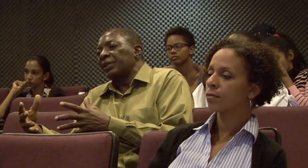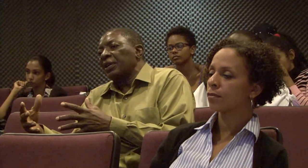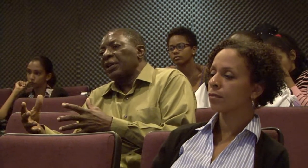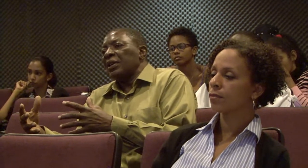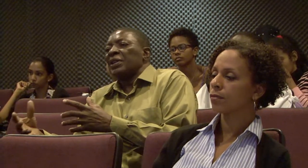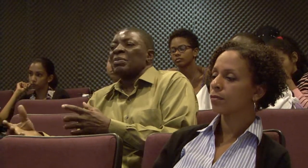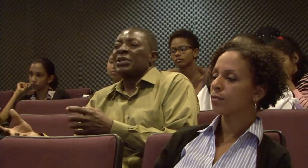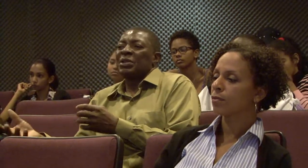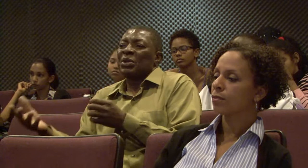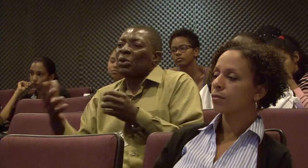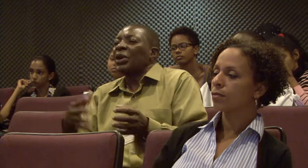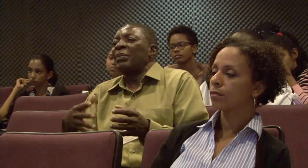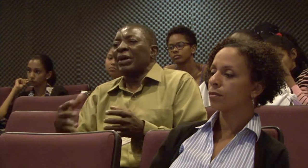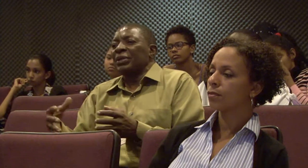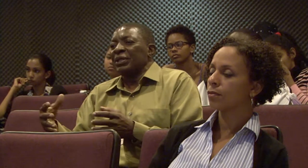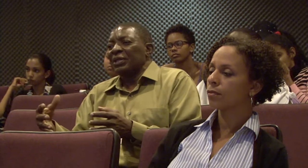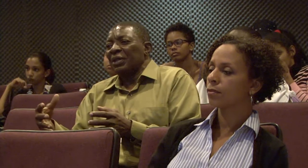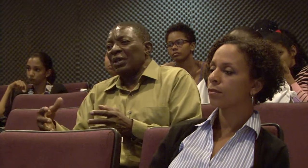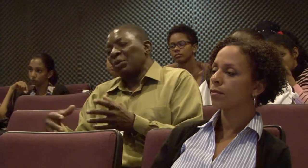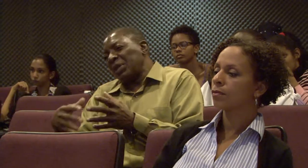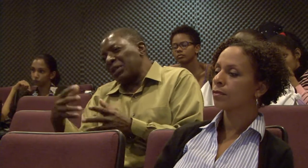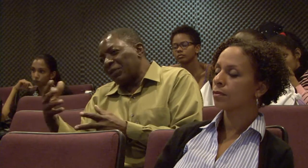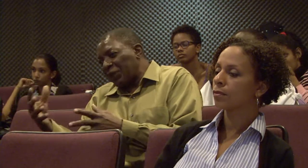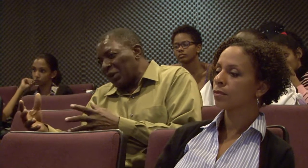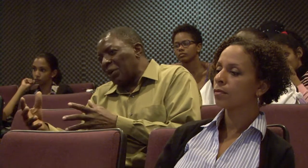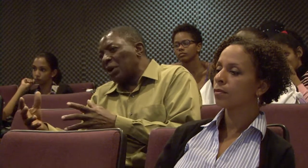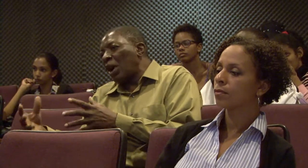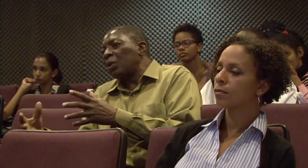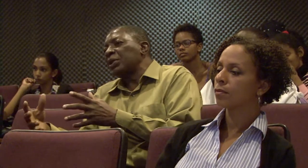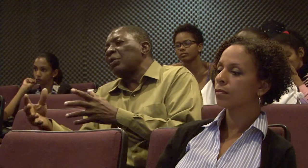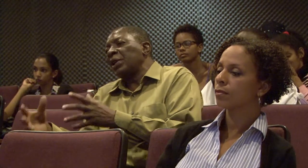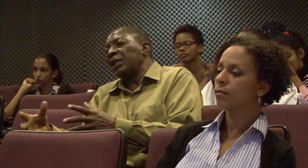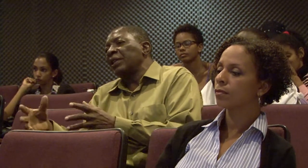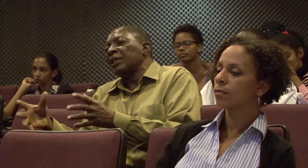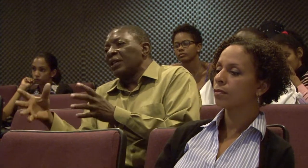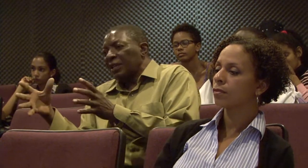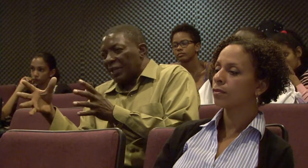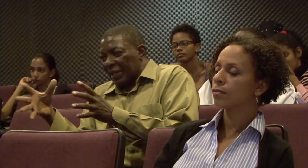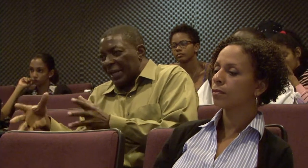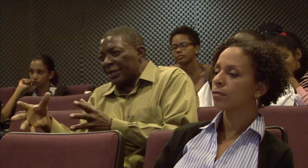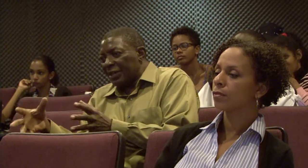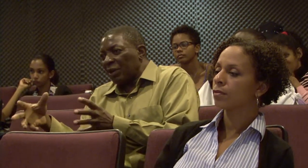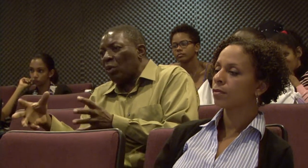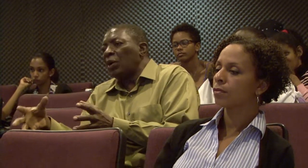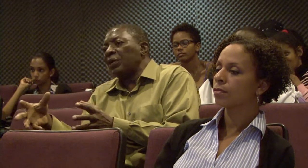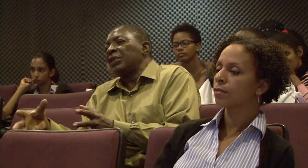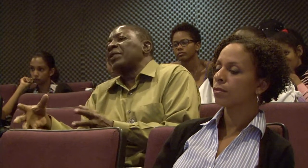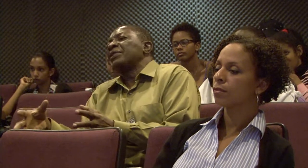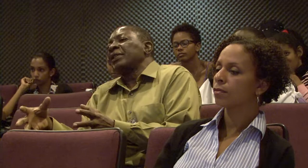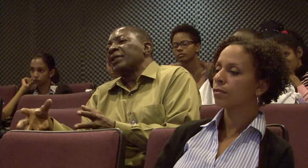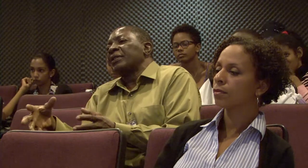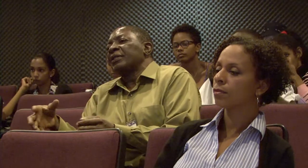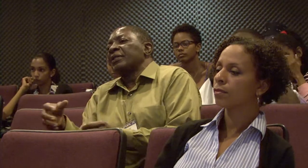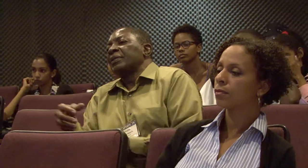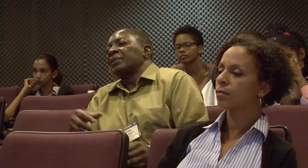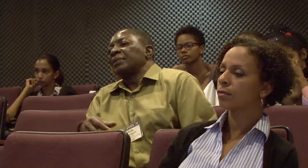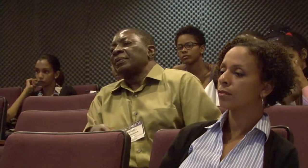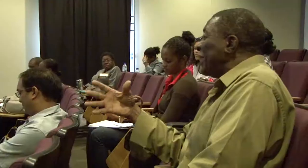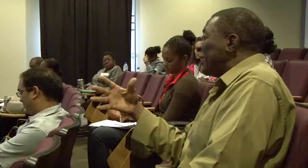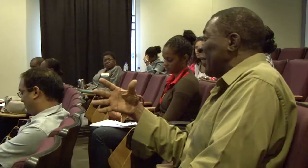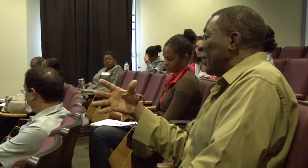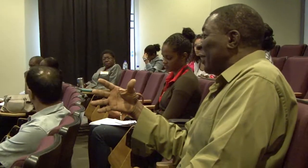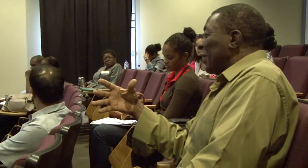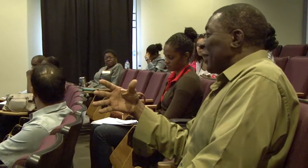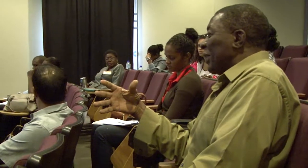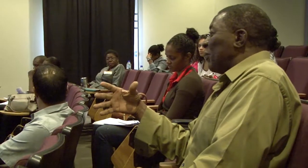to it? In as much as we talk about it, we need to figure out how to really get to the core of addressing